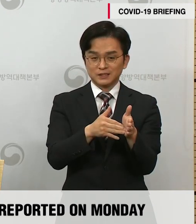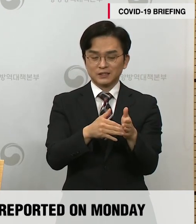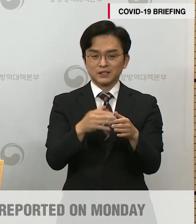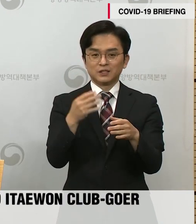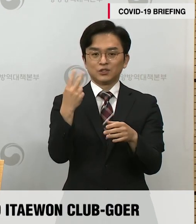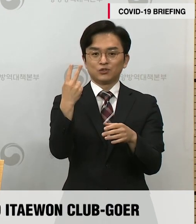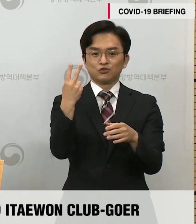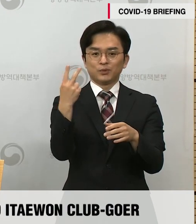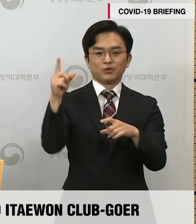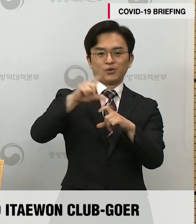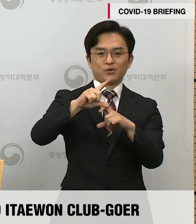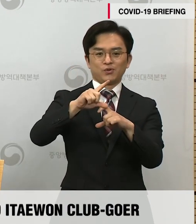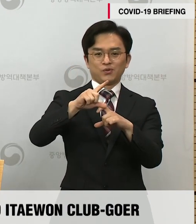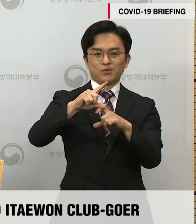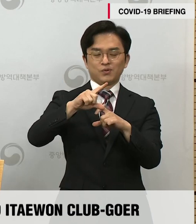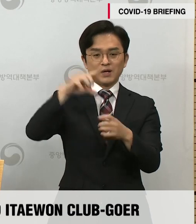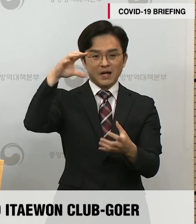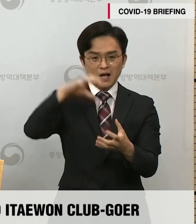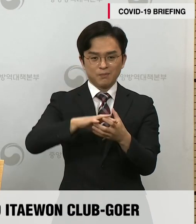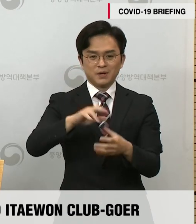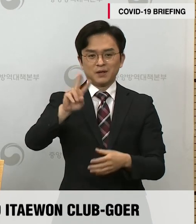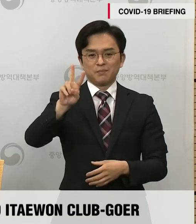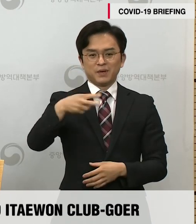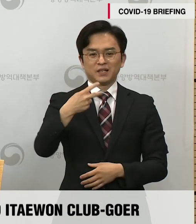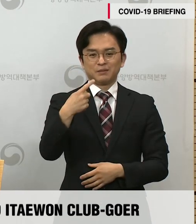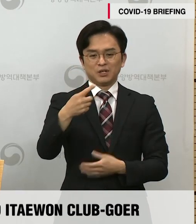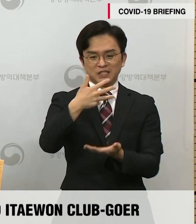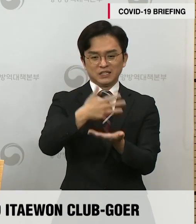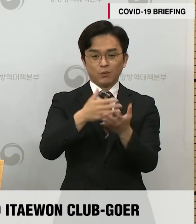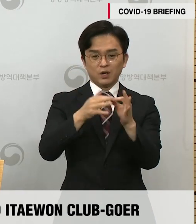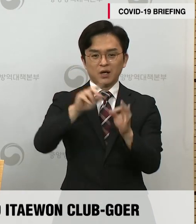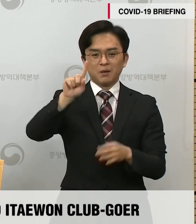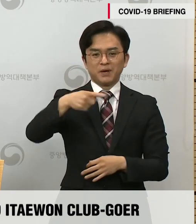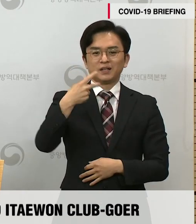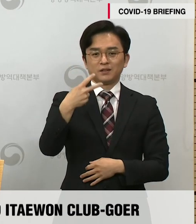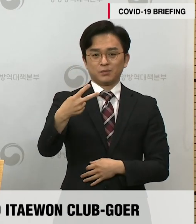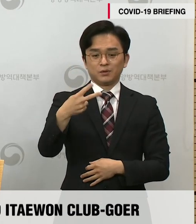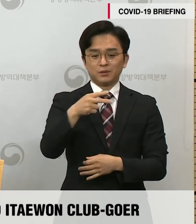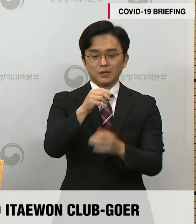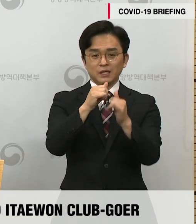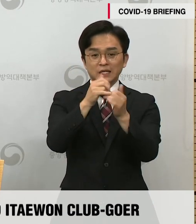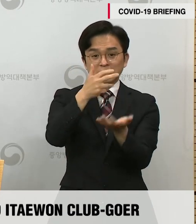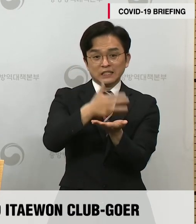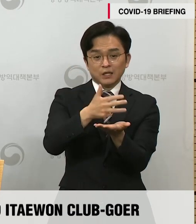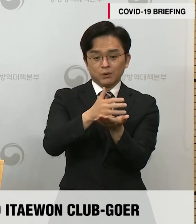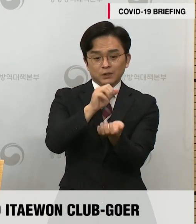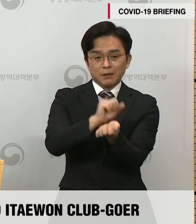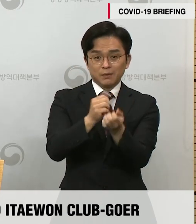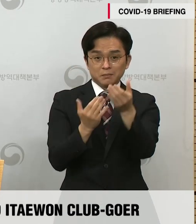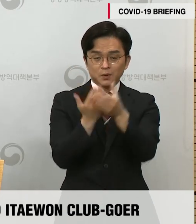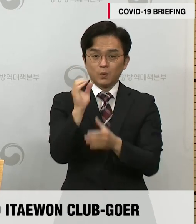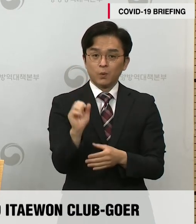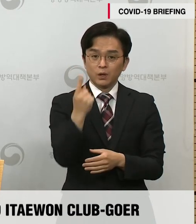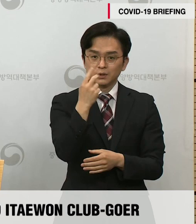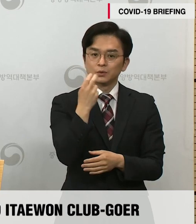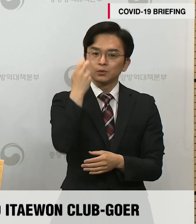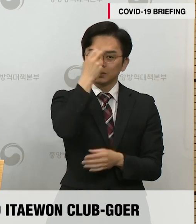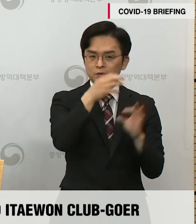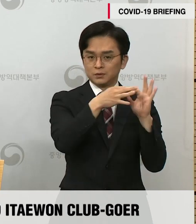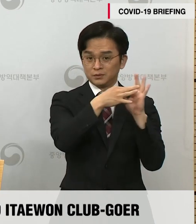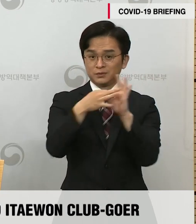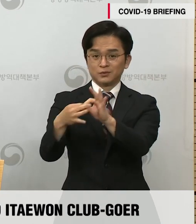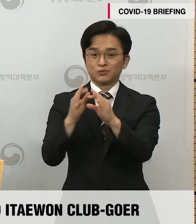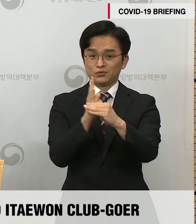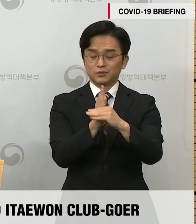case, and now the total number relation to the Itaewon case stands at 102. We are currently doing